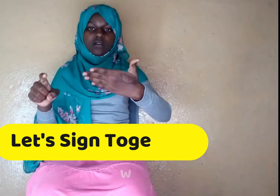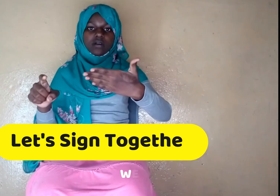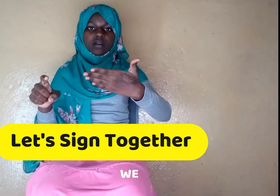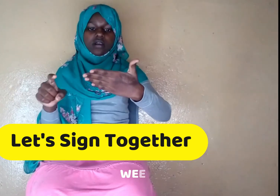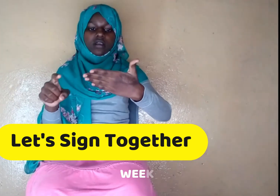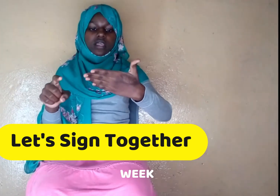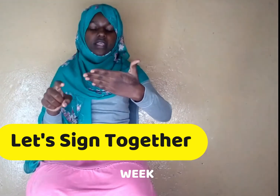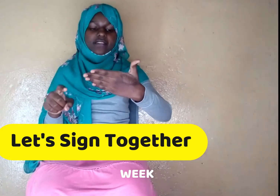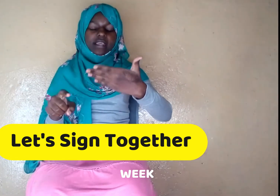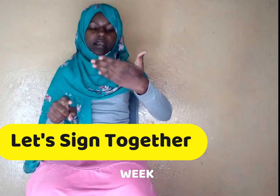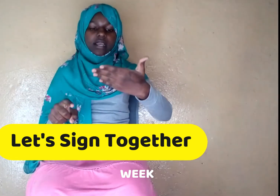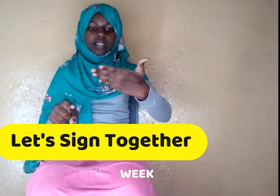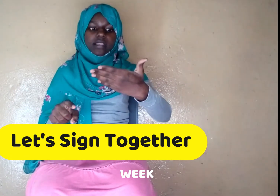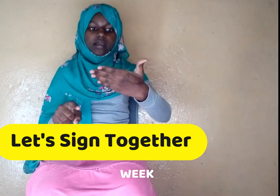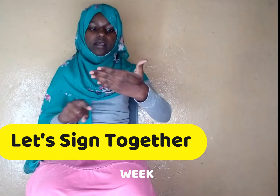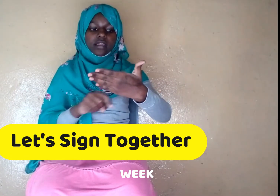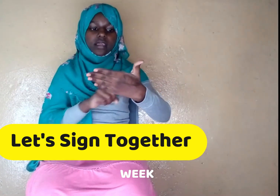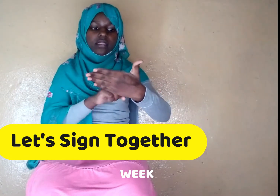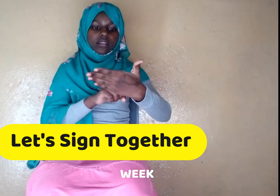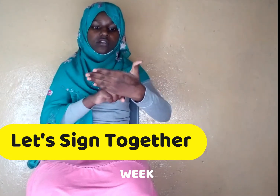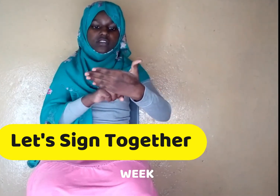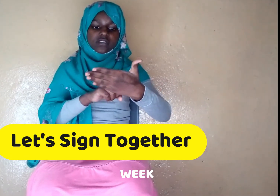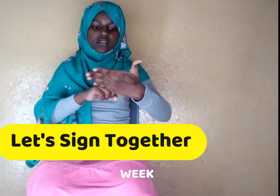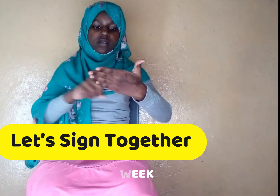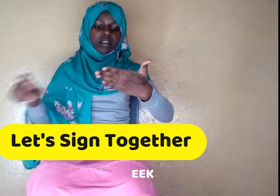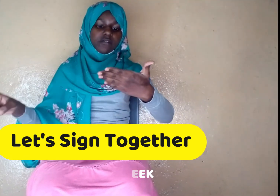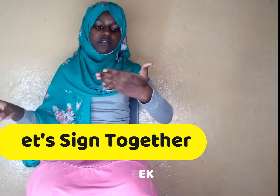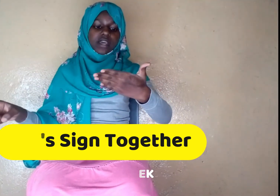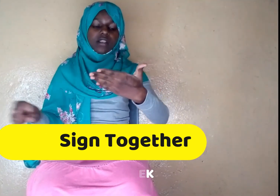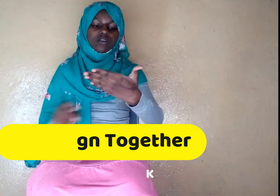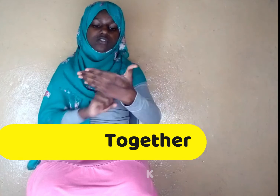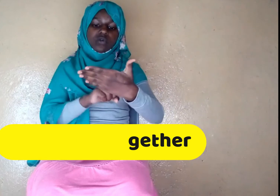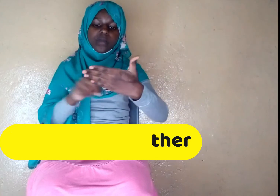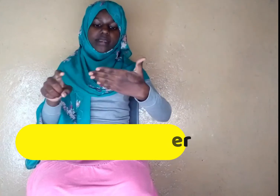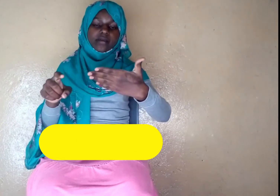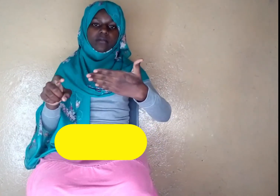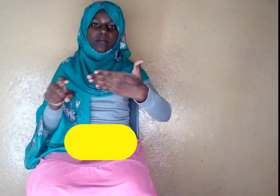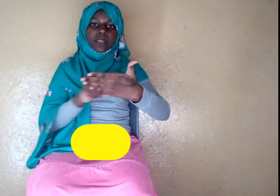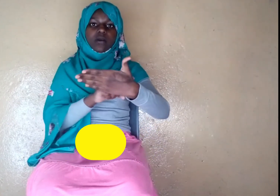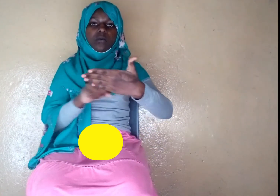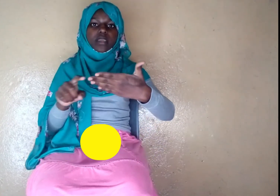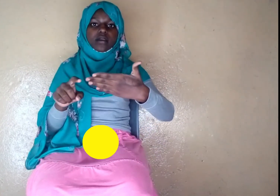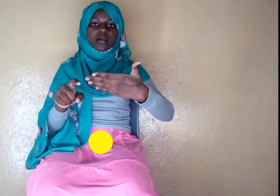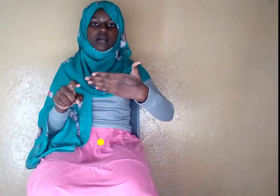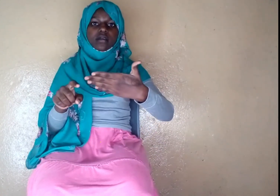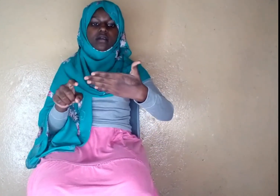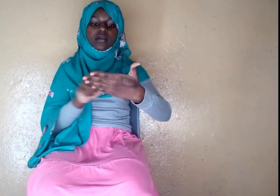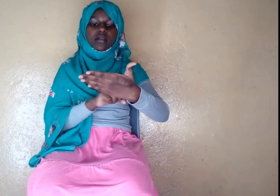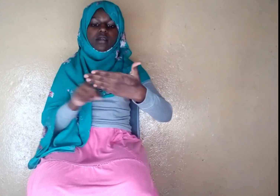along. It's like a calendar and then you just run your finger along. So week. Week.